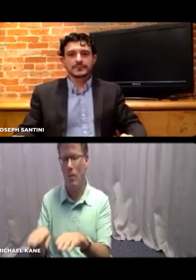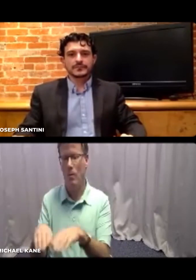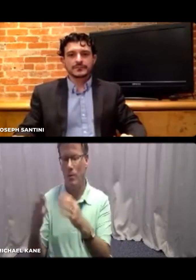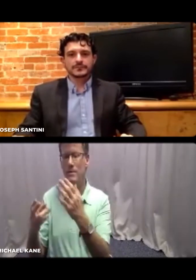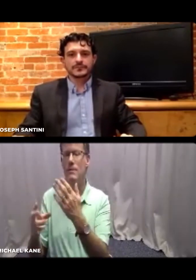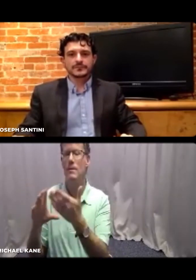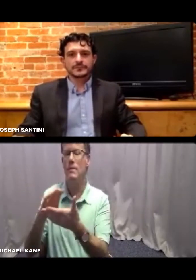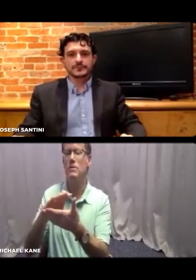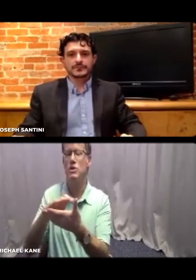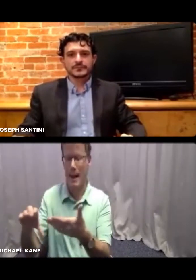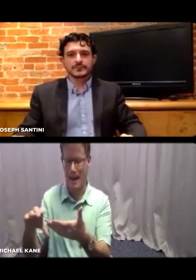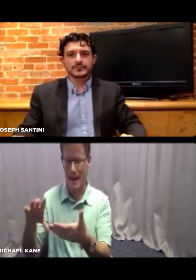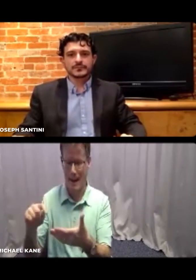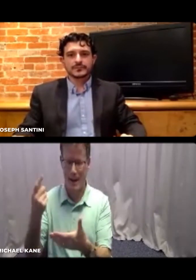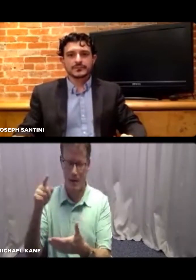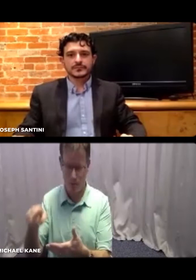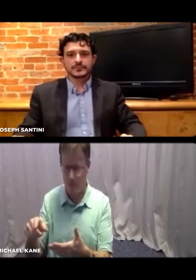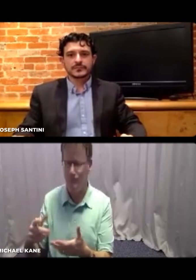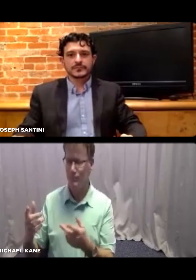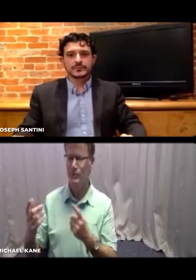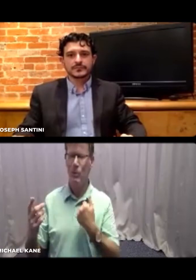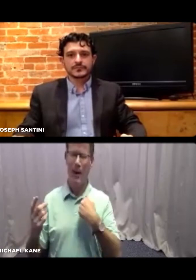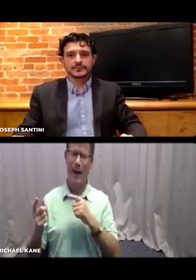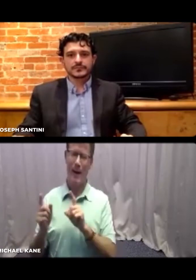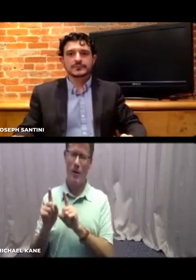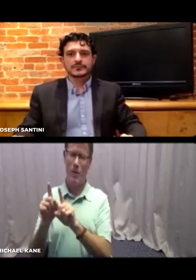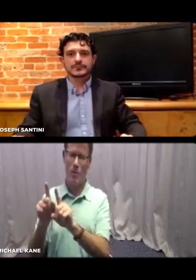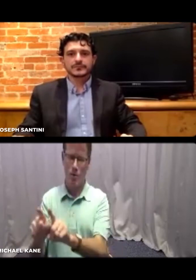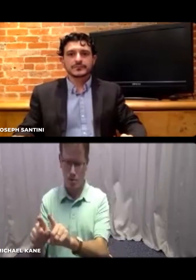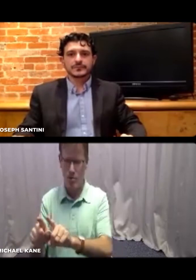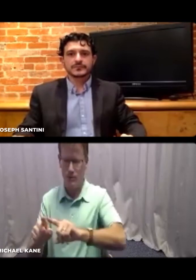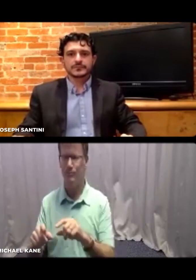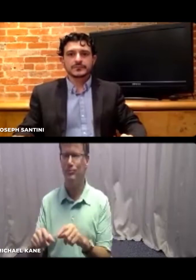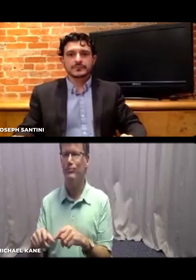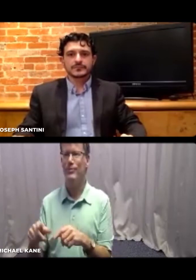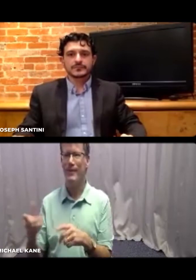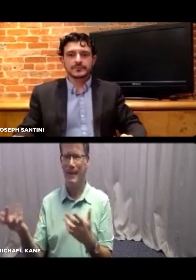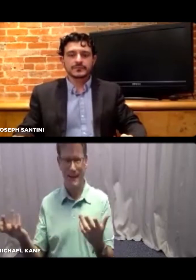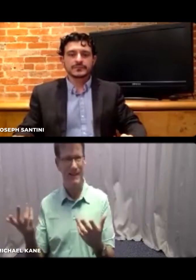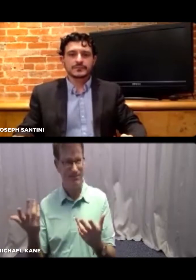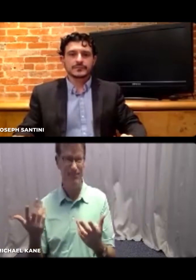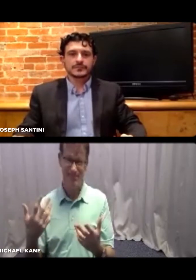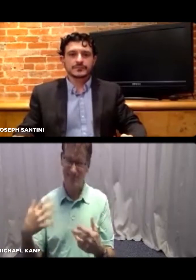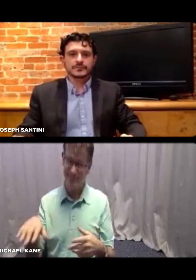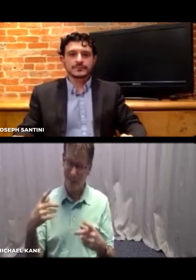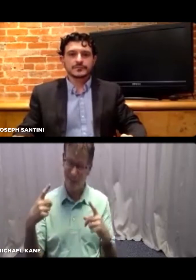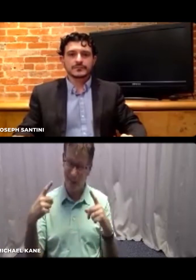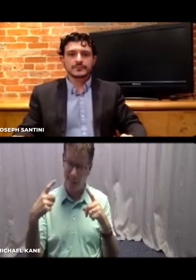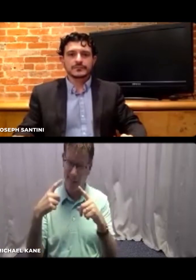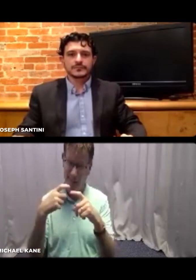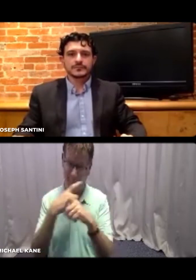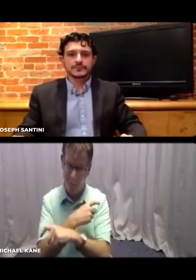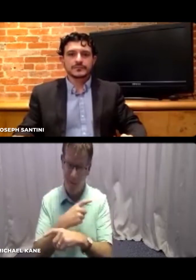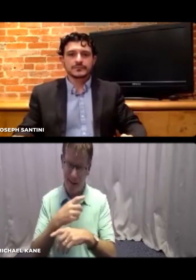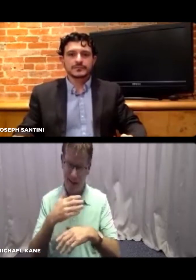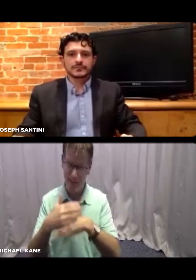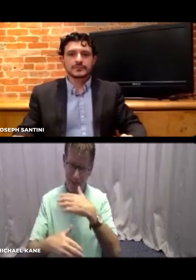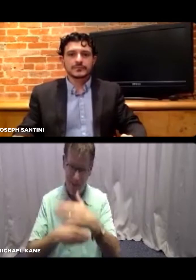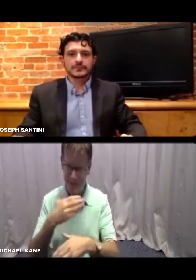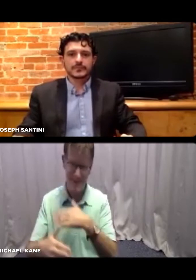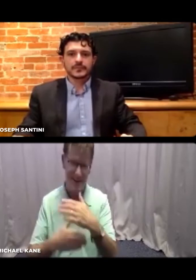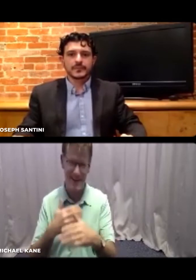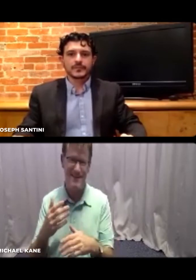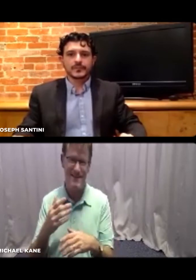we opened a checking account, and I went with her and realized it's actually a very complicated